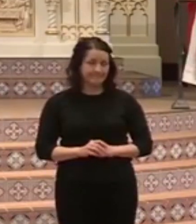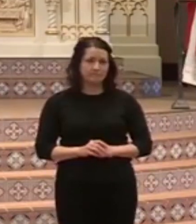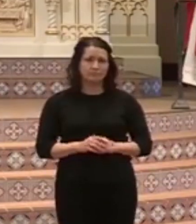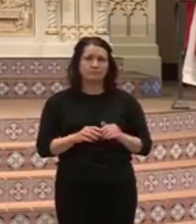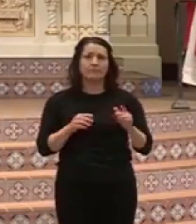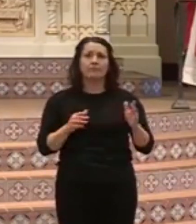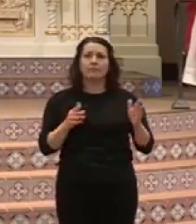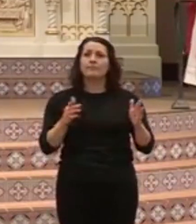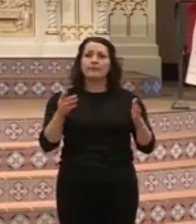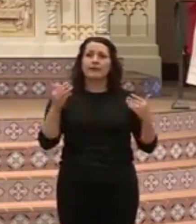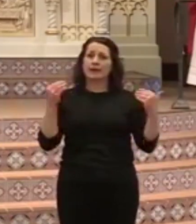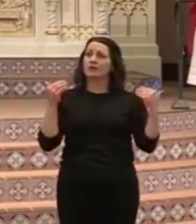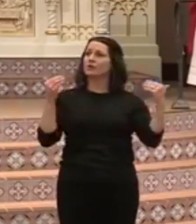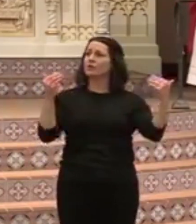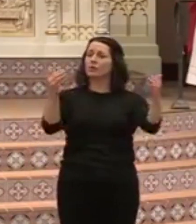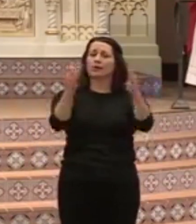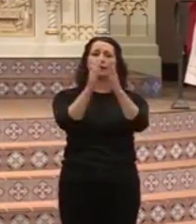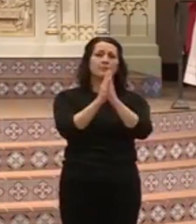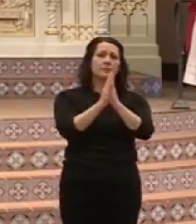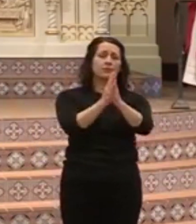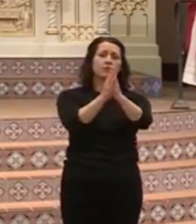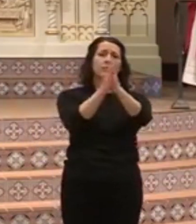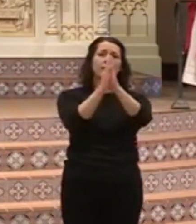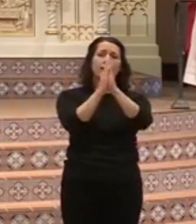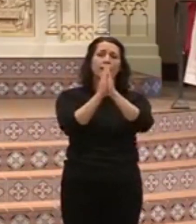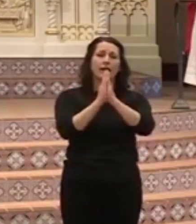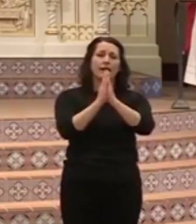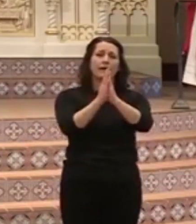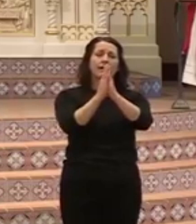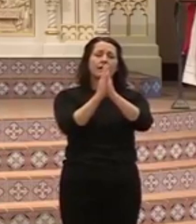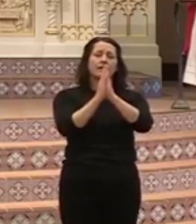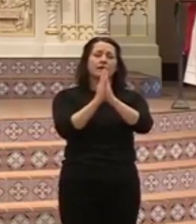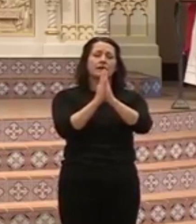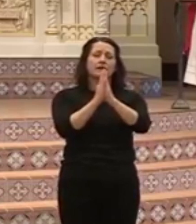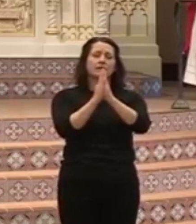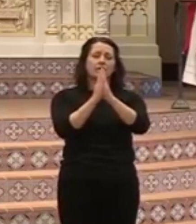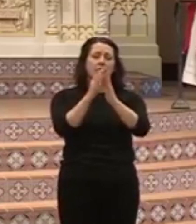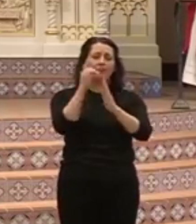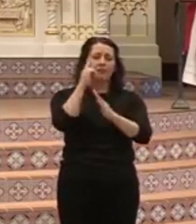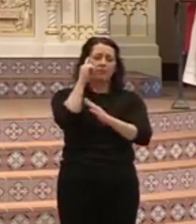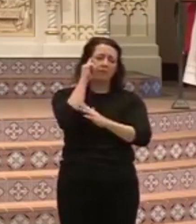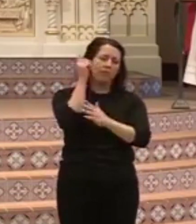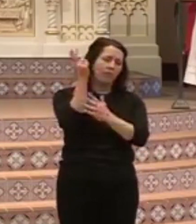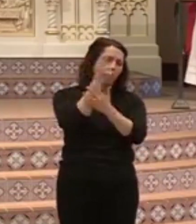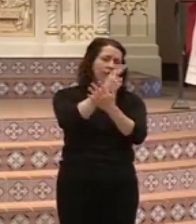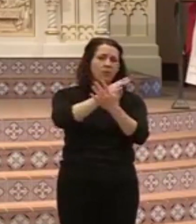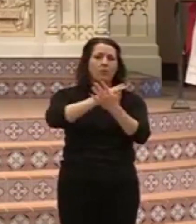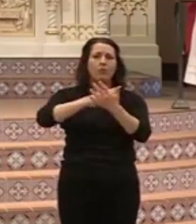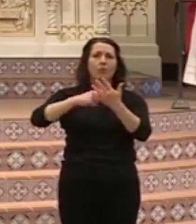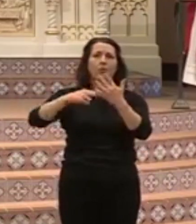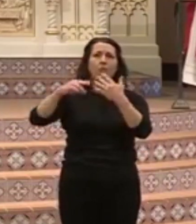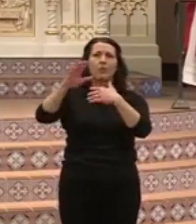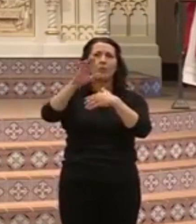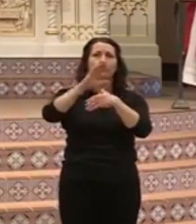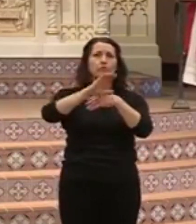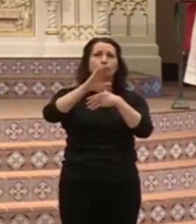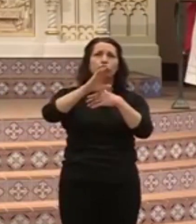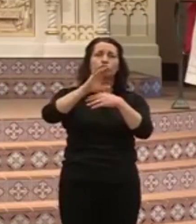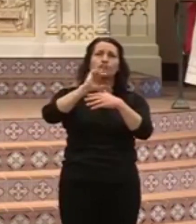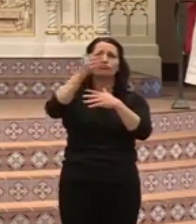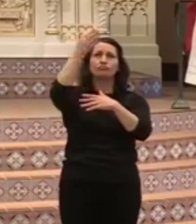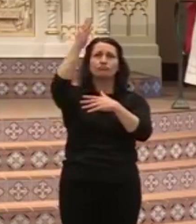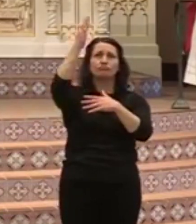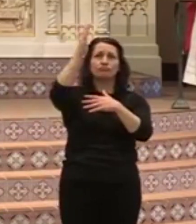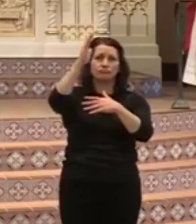Let us pray, dear beloved, for the Holy Church of God, that our